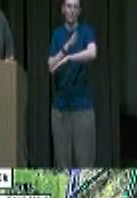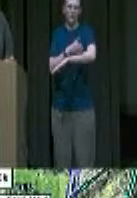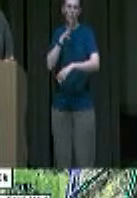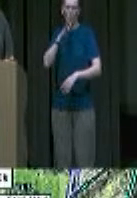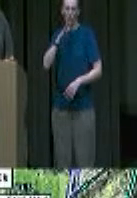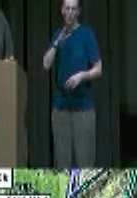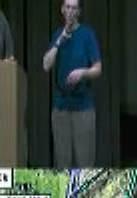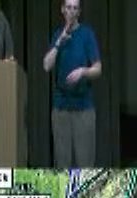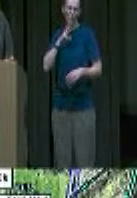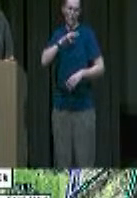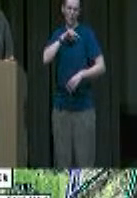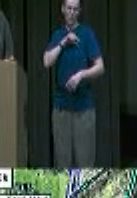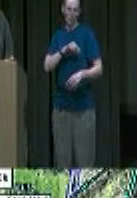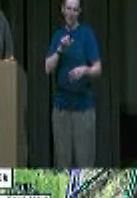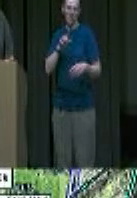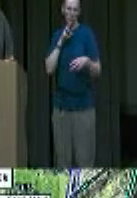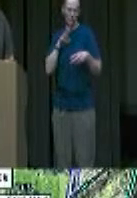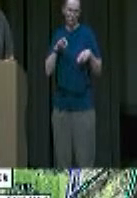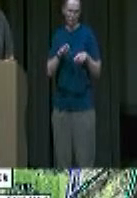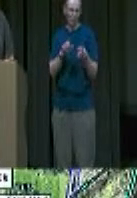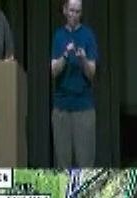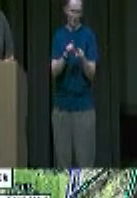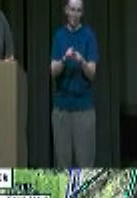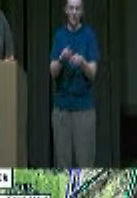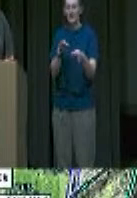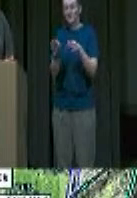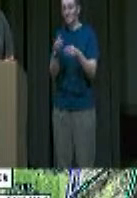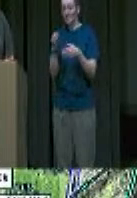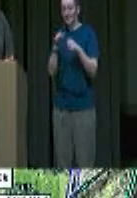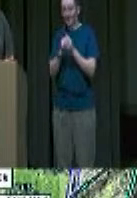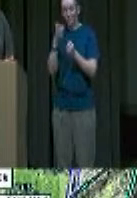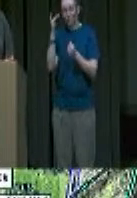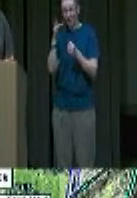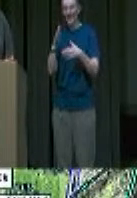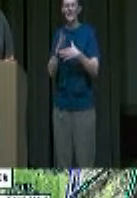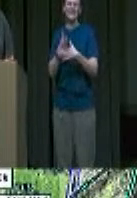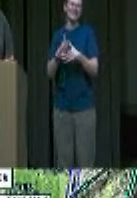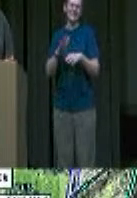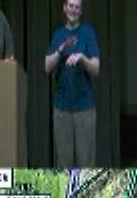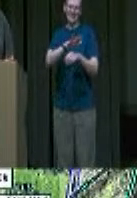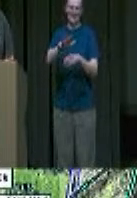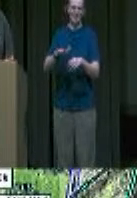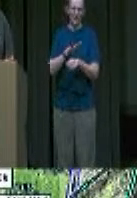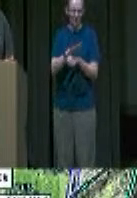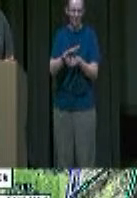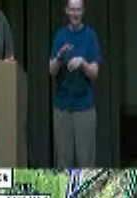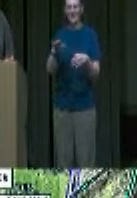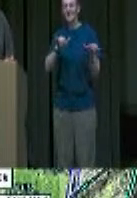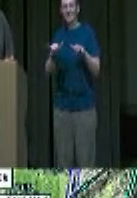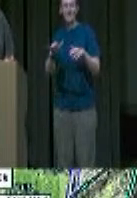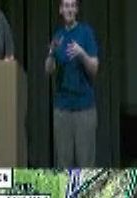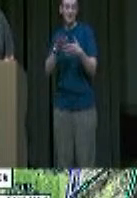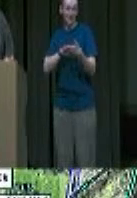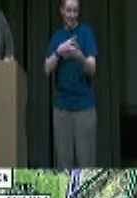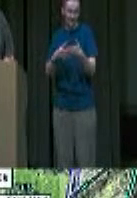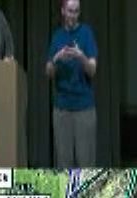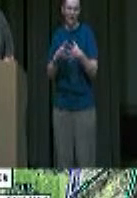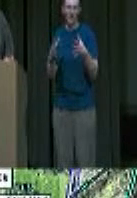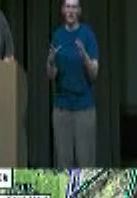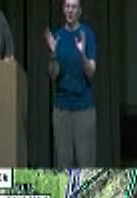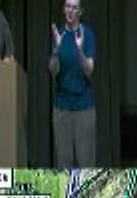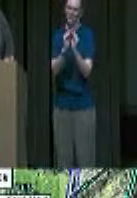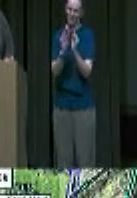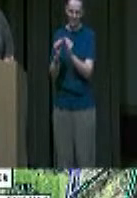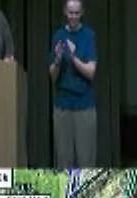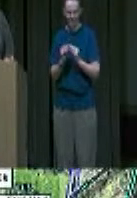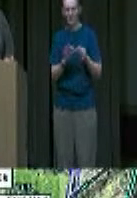as well. We talk about them together because they share a project area and a schedule and lots of meetings